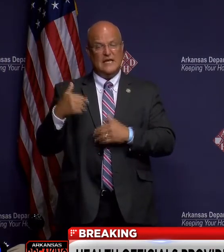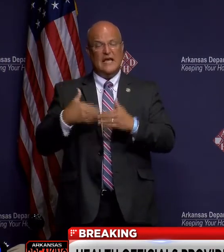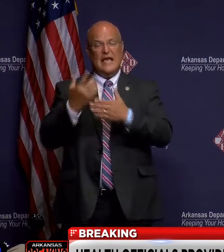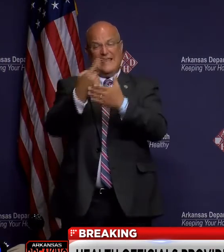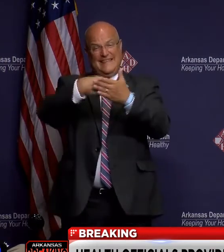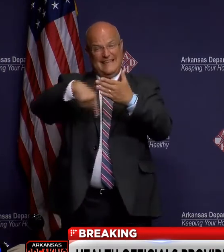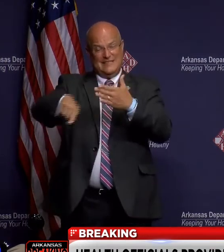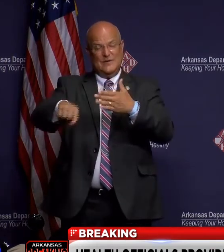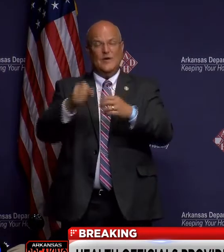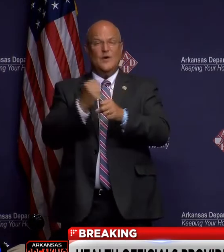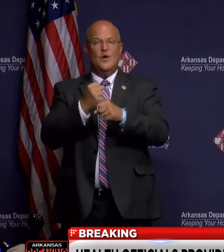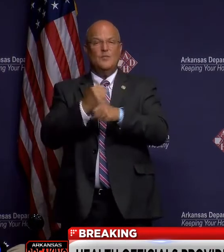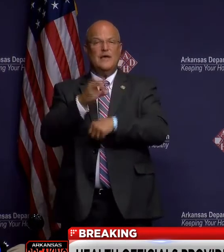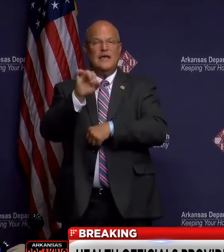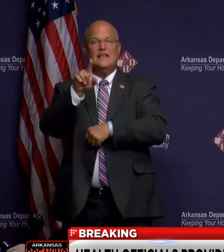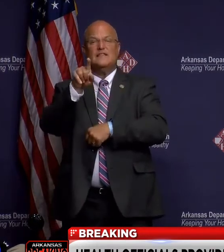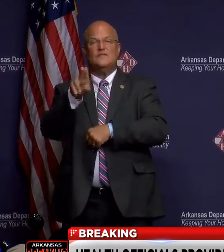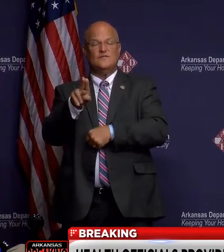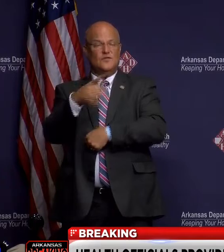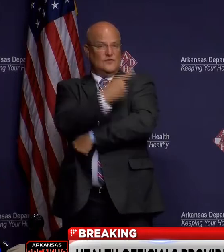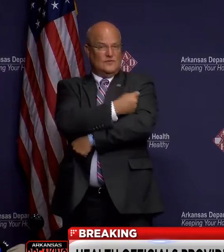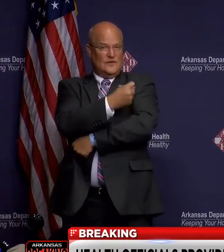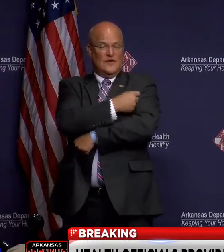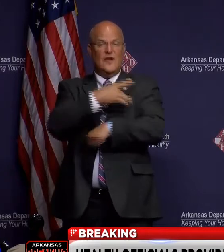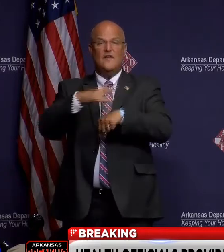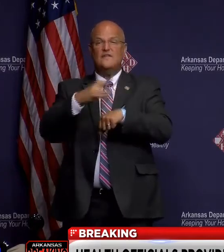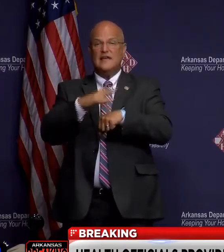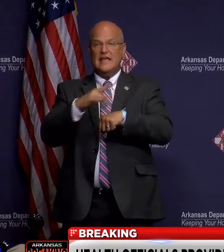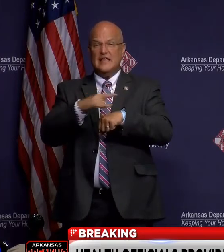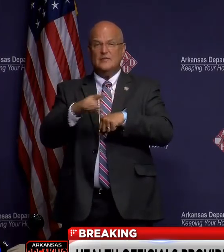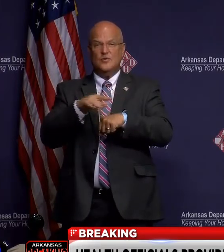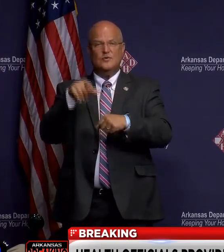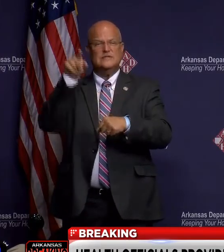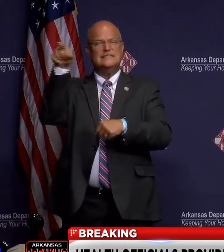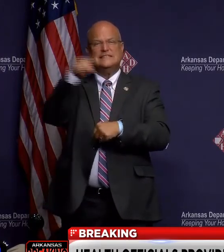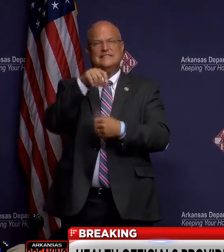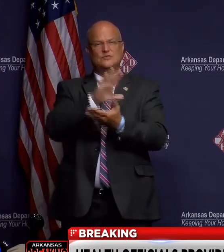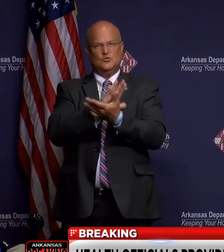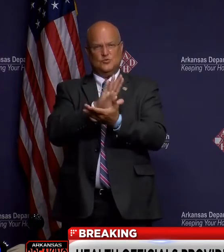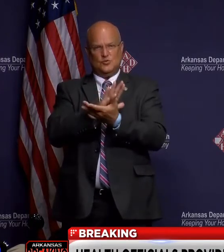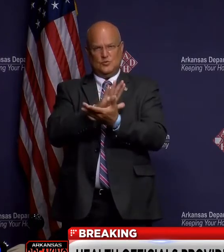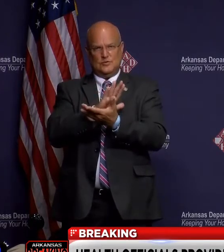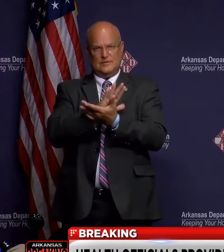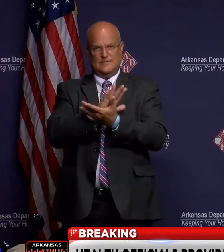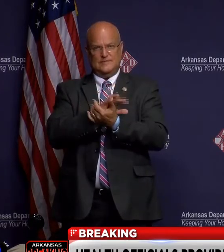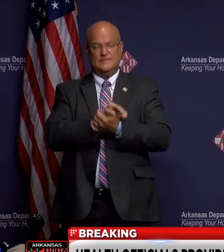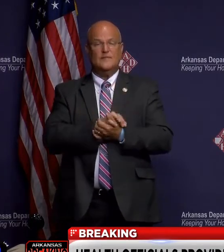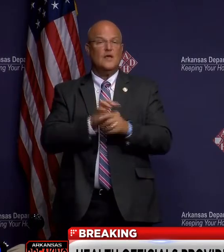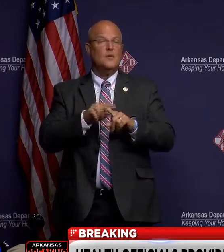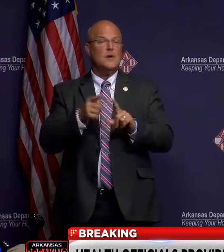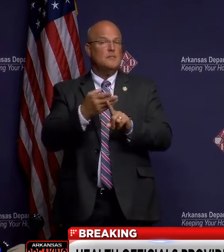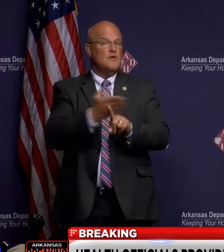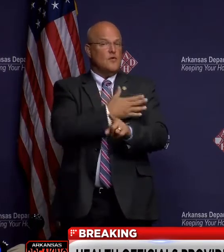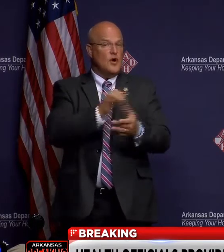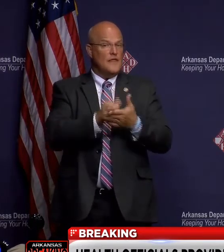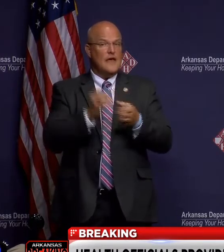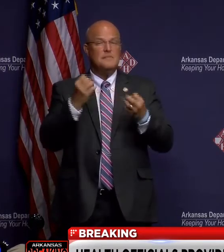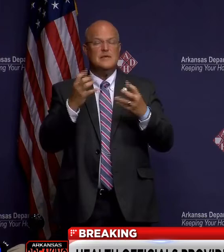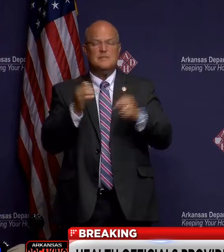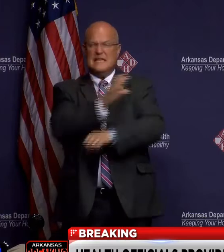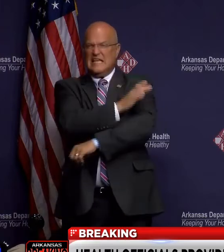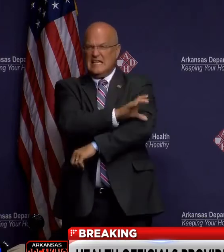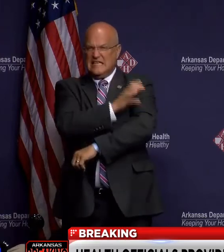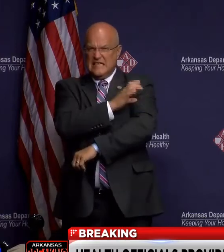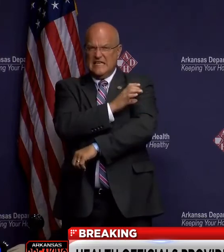following week, we will make the flu vaccine available at schools. But even before then, many clinics